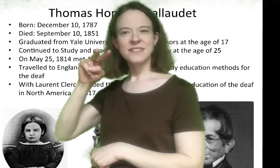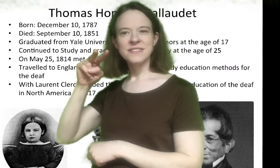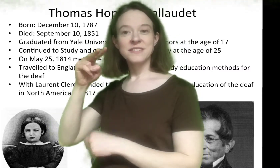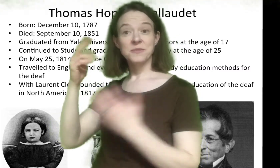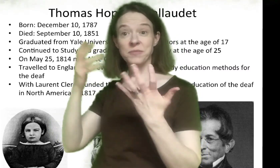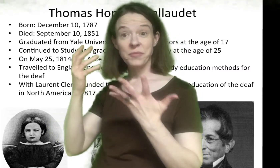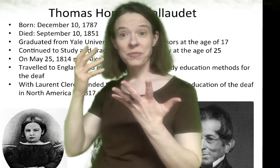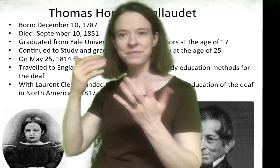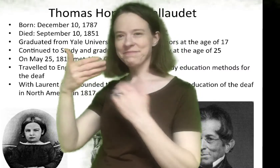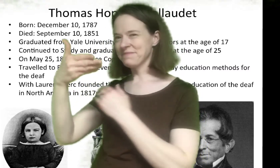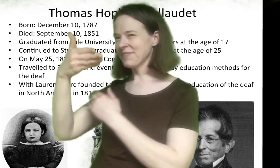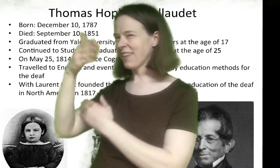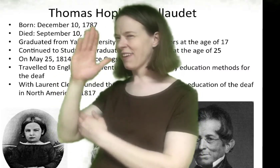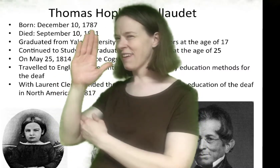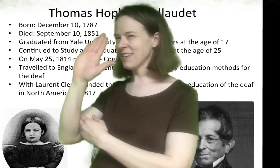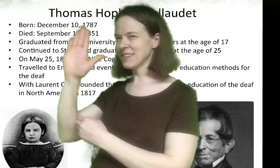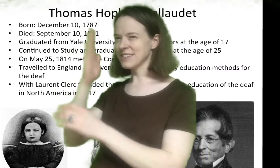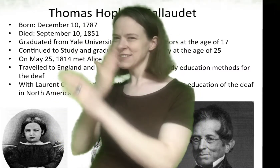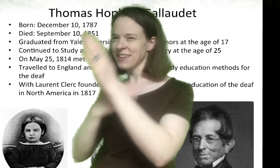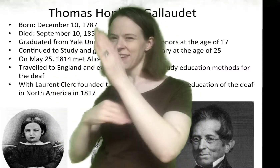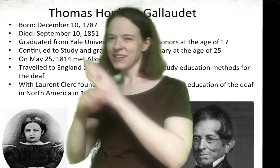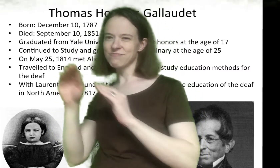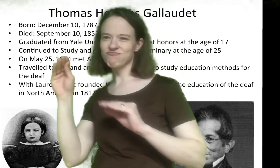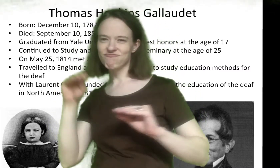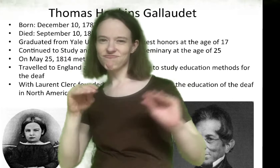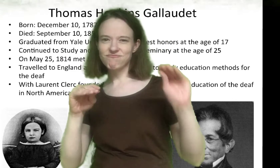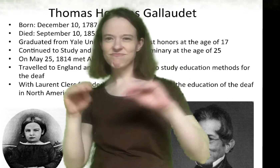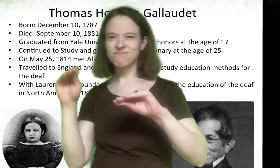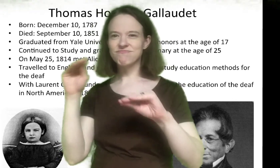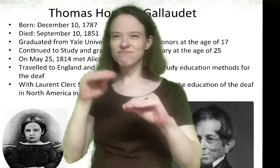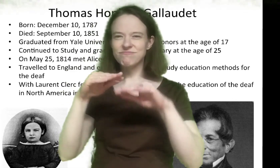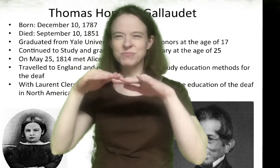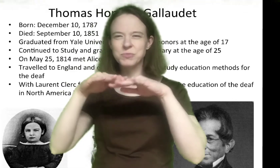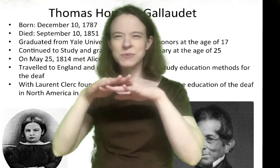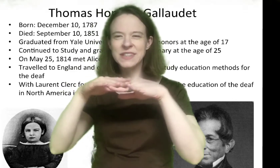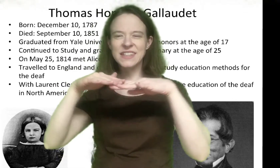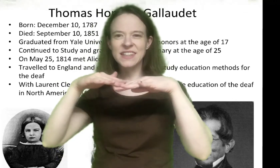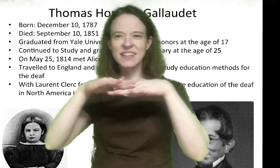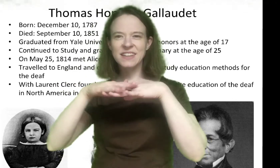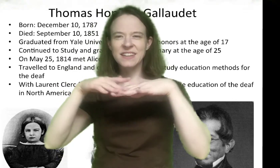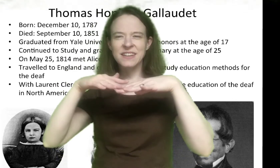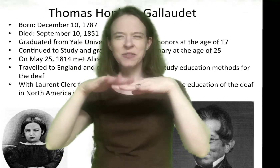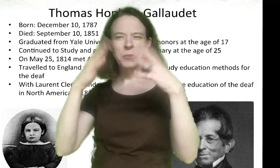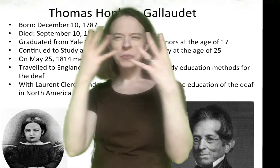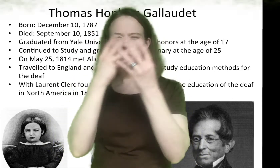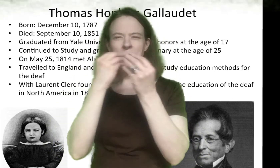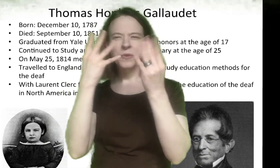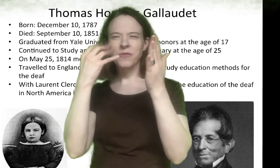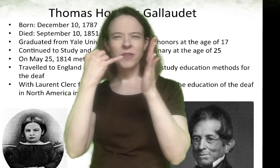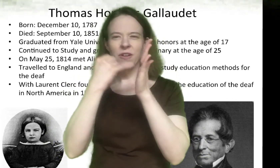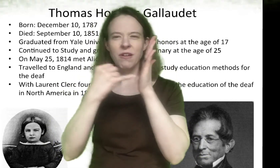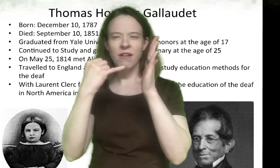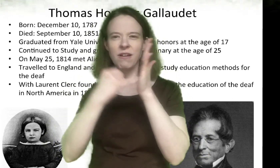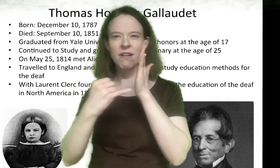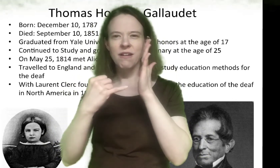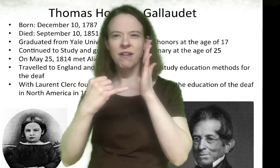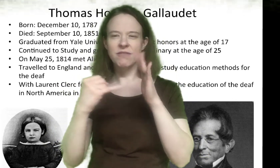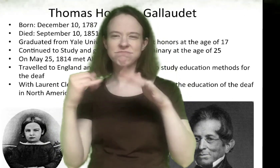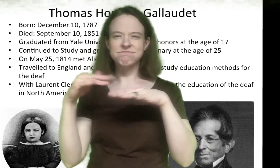through time, we can see God's hands moving things together and weaving a beautiful